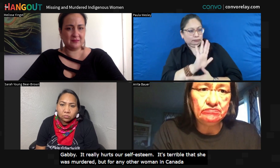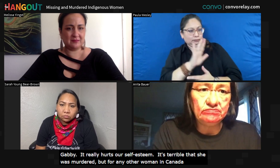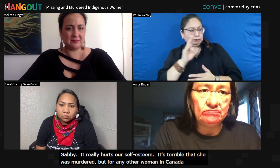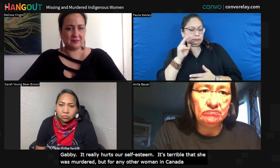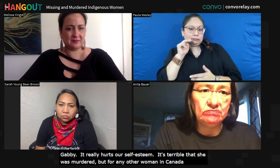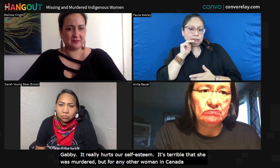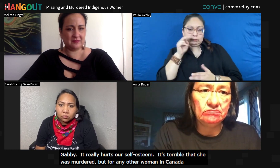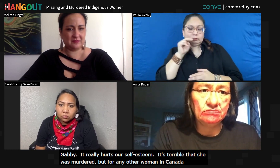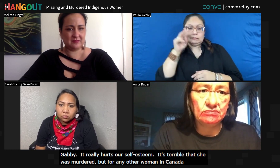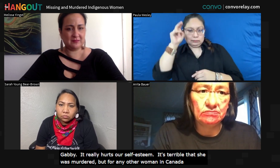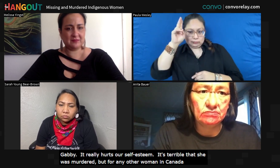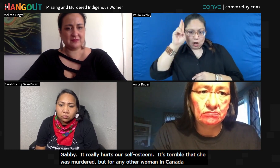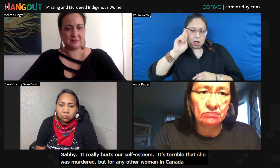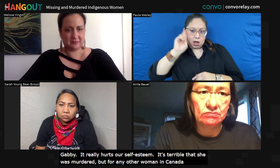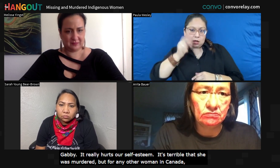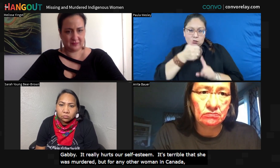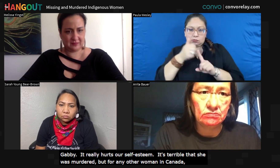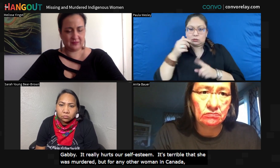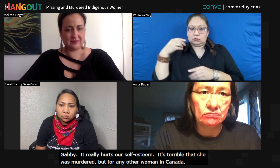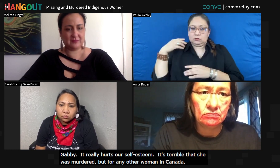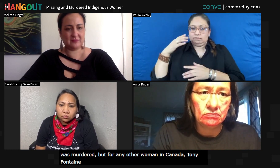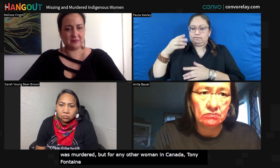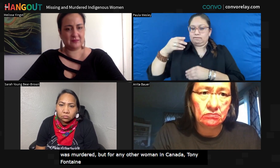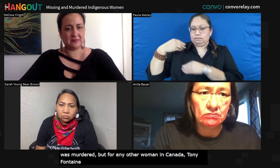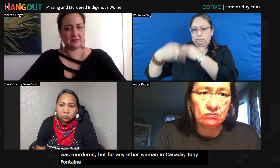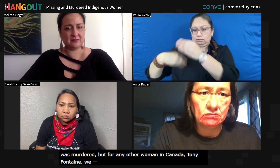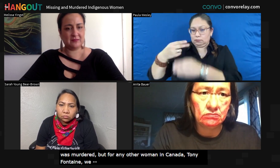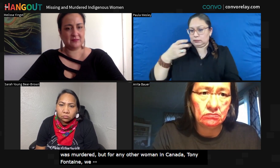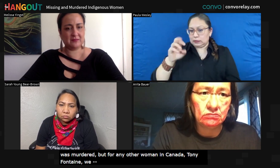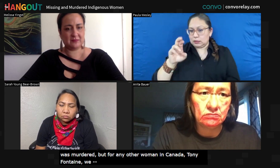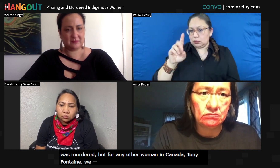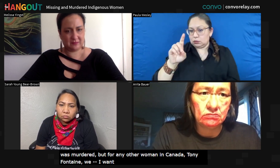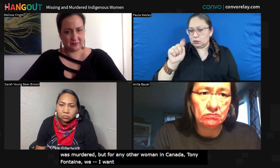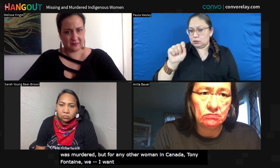I want to say that it was a niece or an uncle